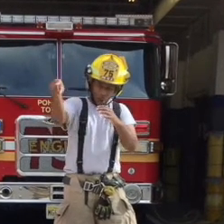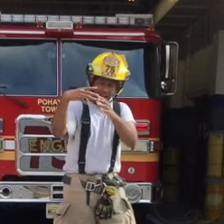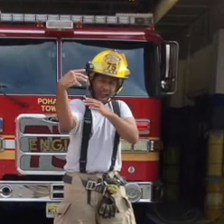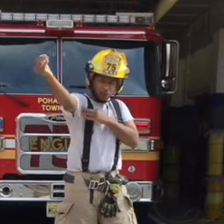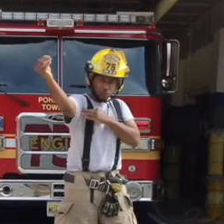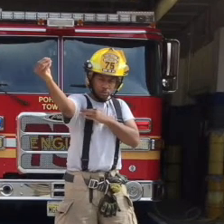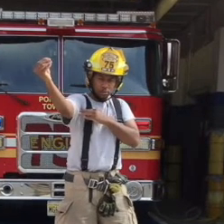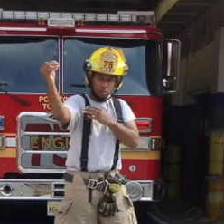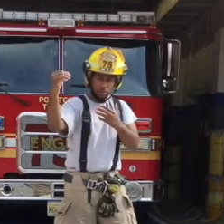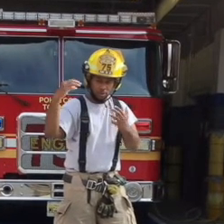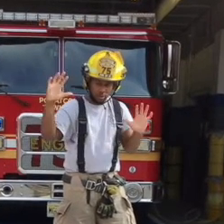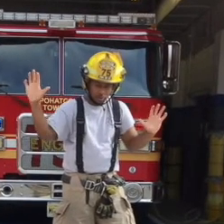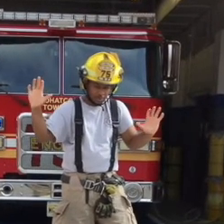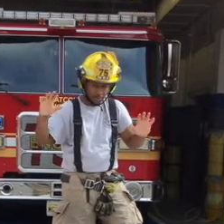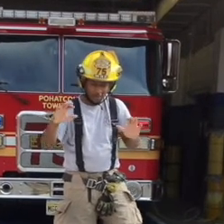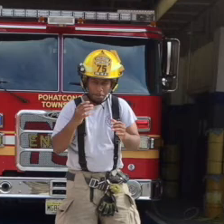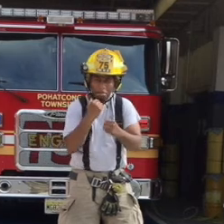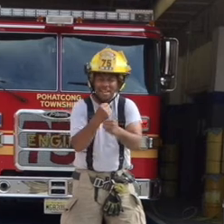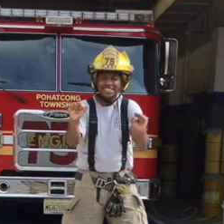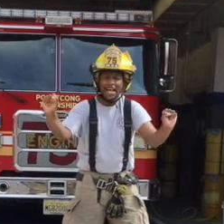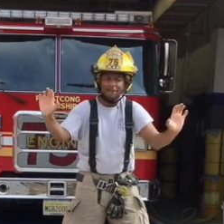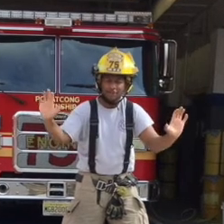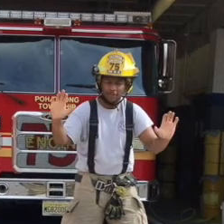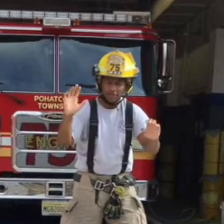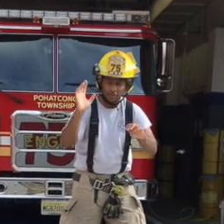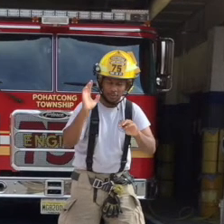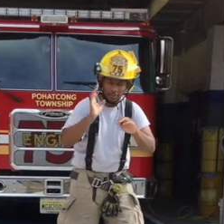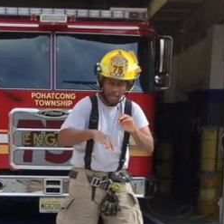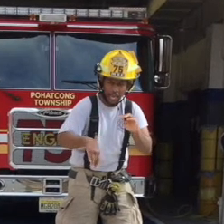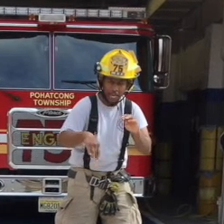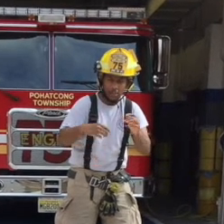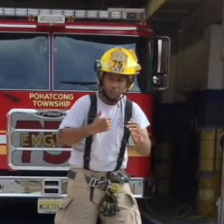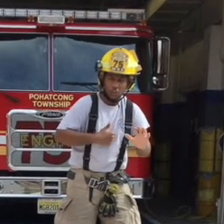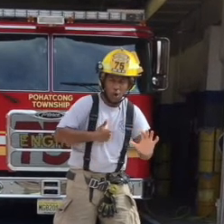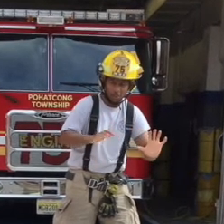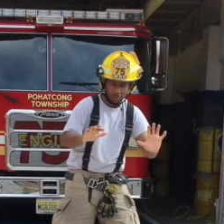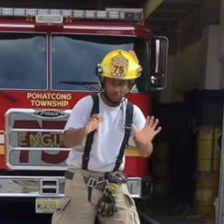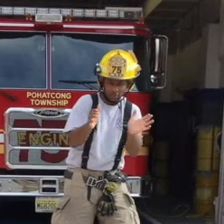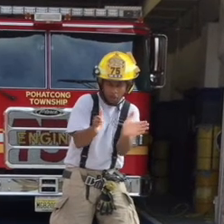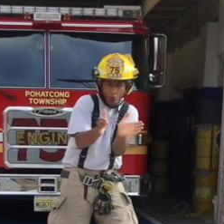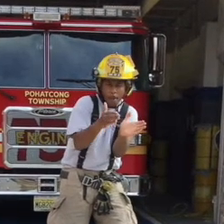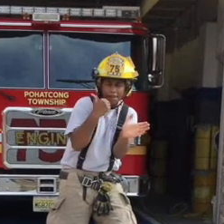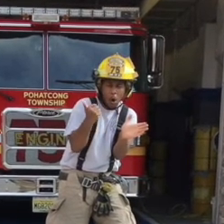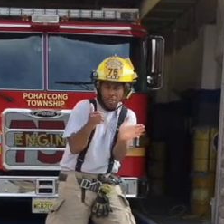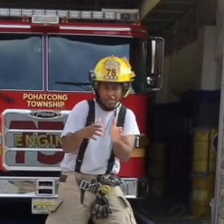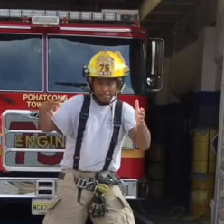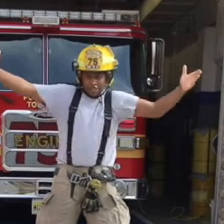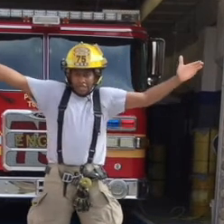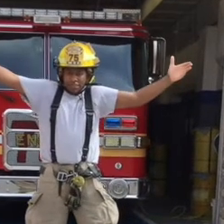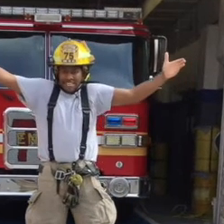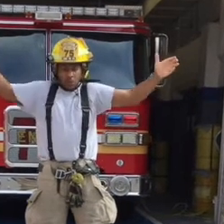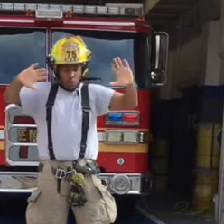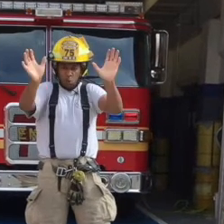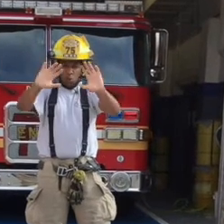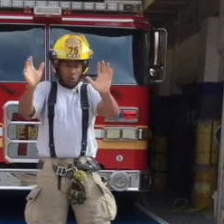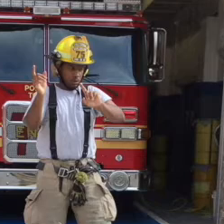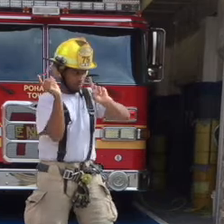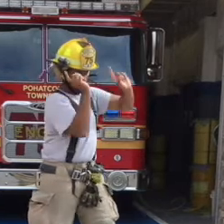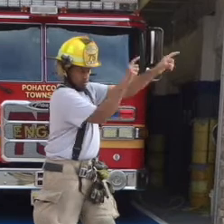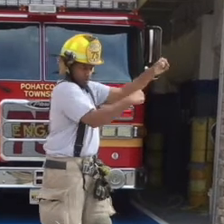that if you have a big fire. You want to try to get as far away as possible. And it better be safe than sorry. So if it's small, you